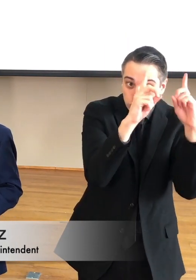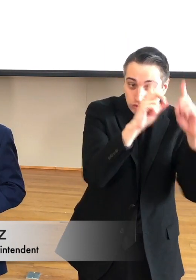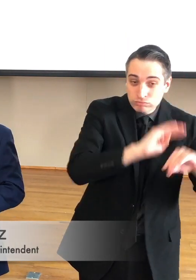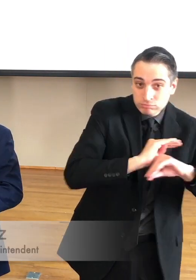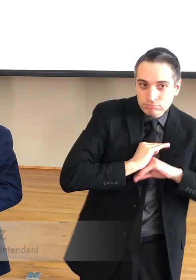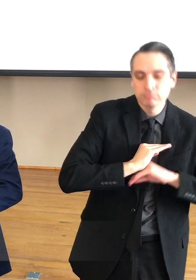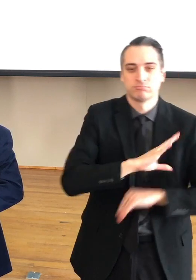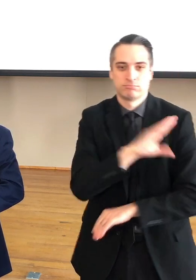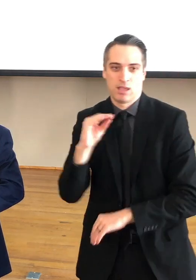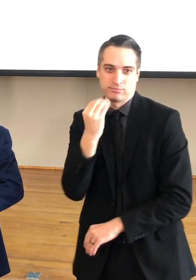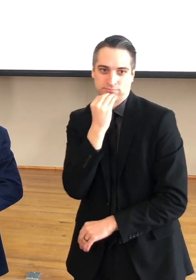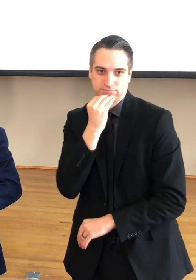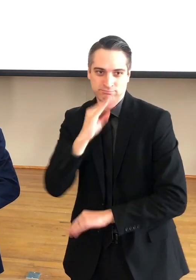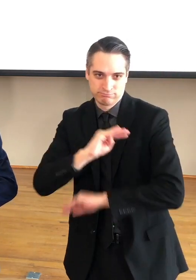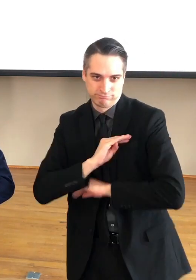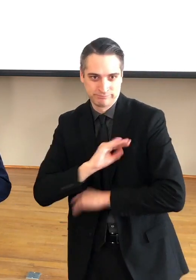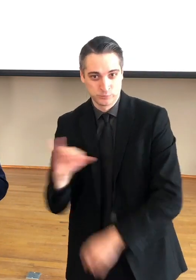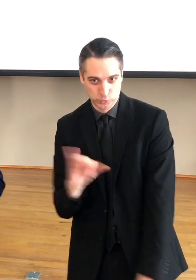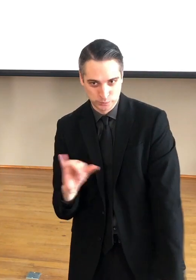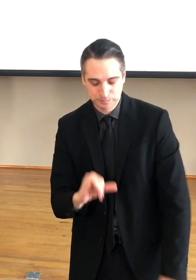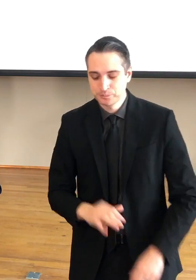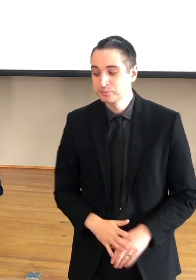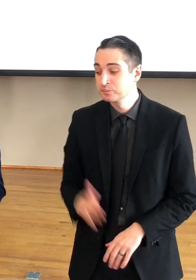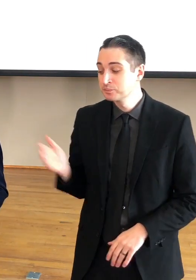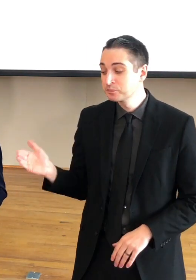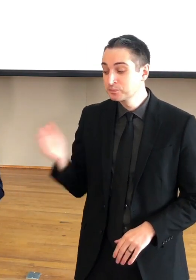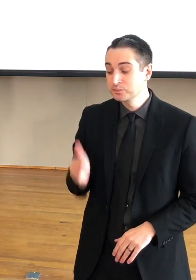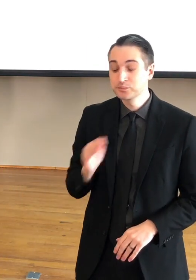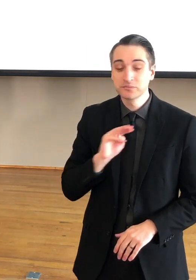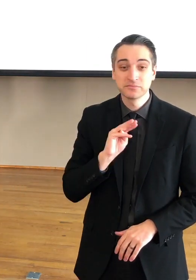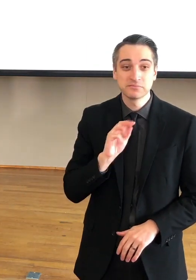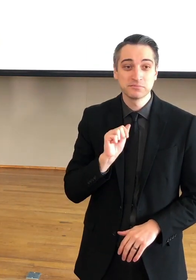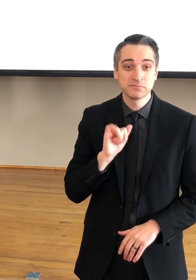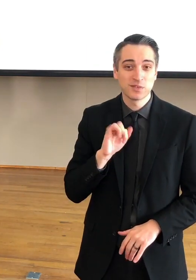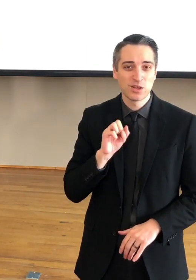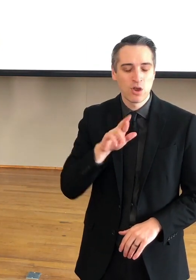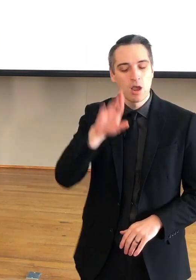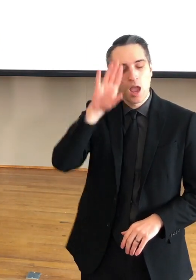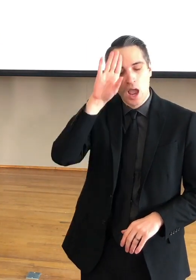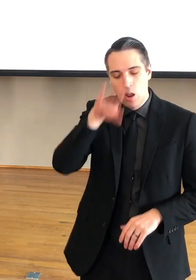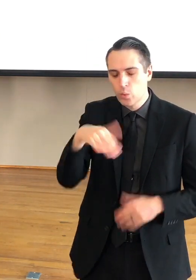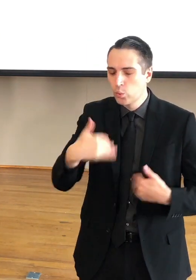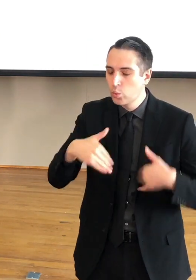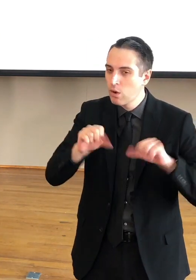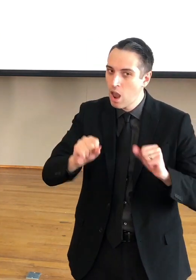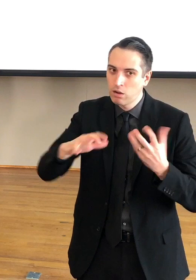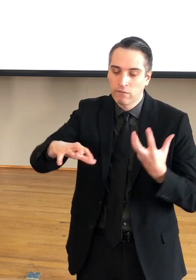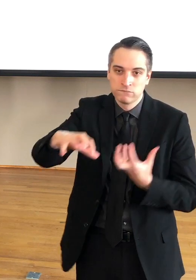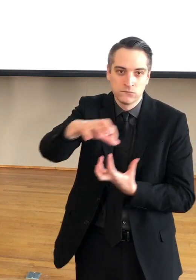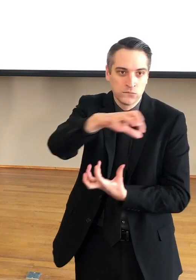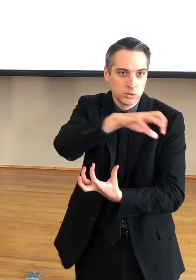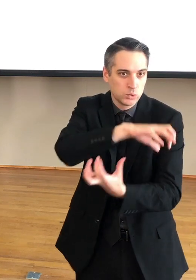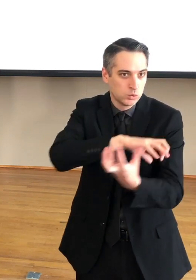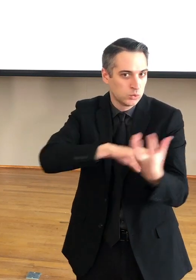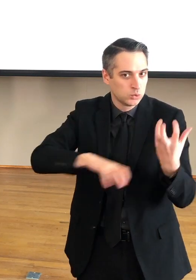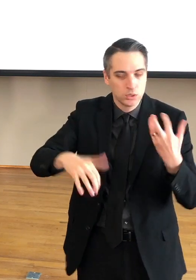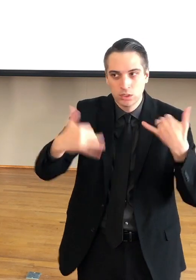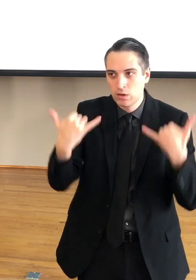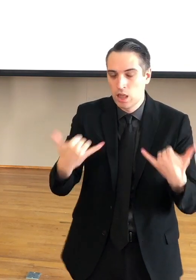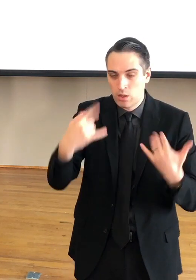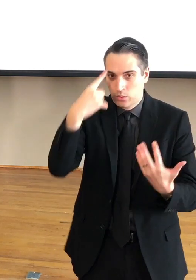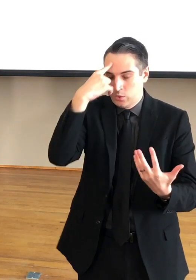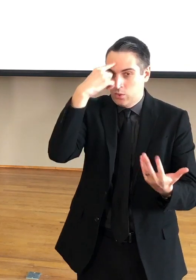With that said, we have many silos of information, and I know it can be very confusing around this time. Make sure you seek out the